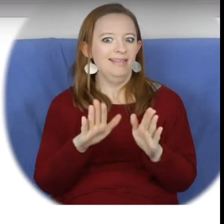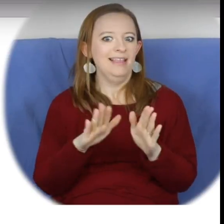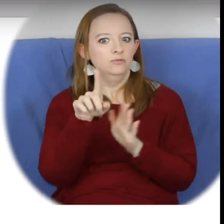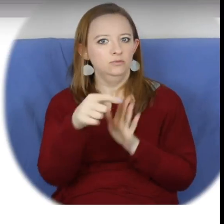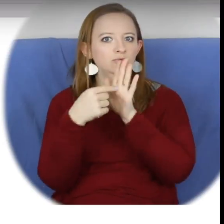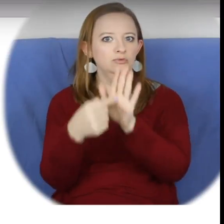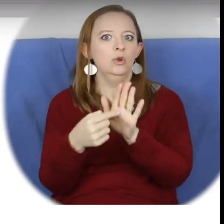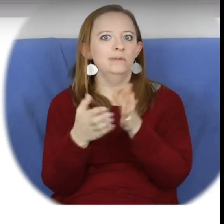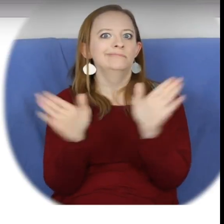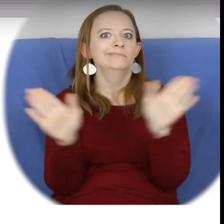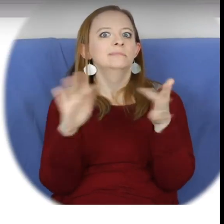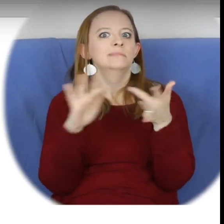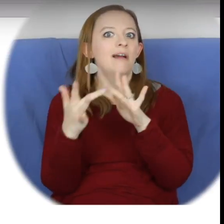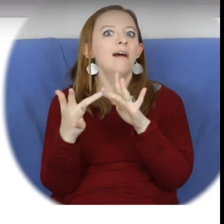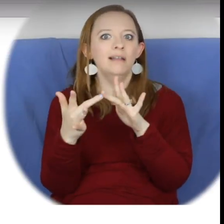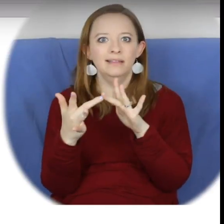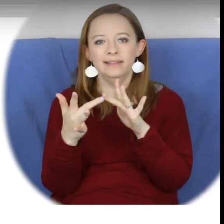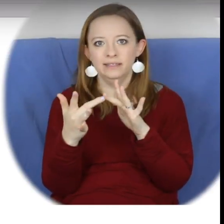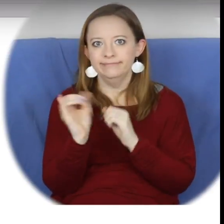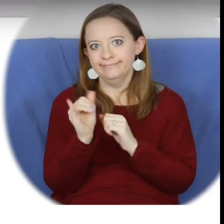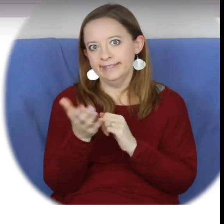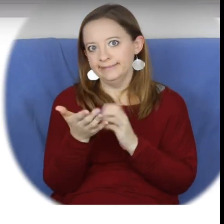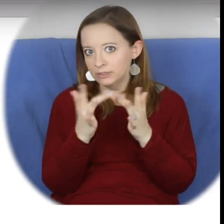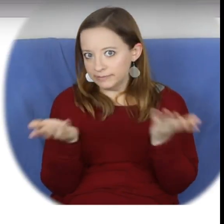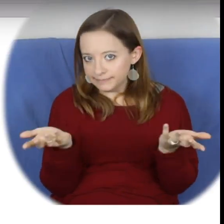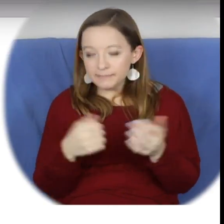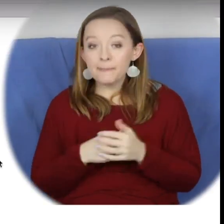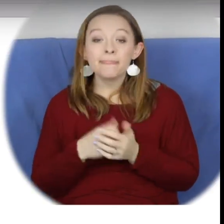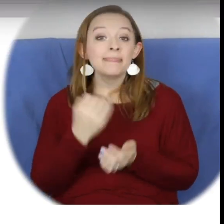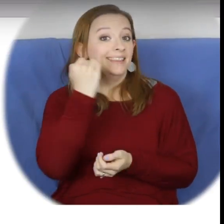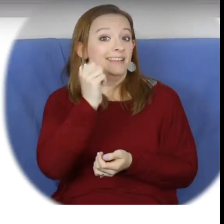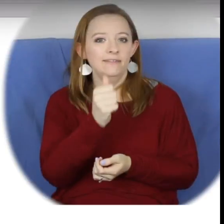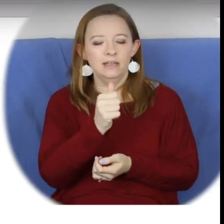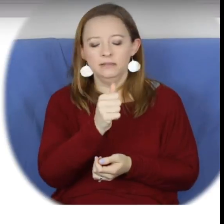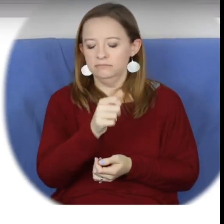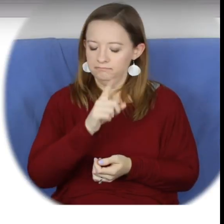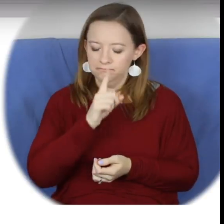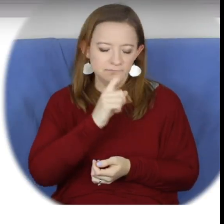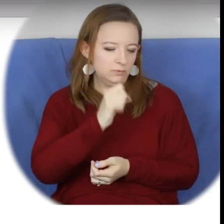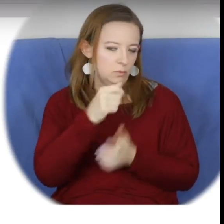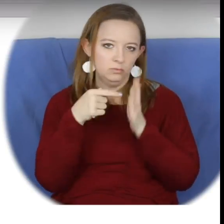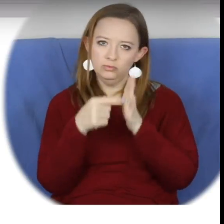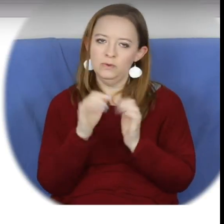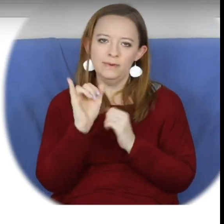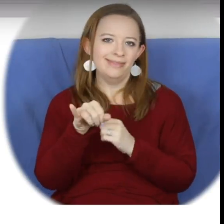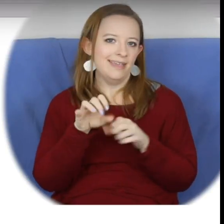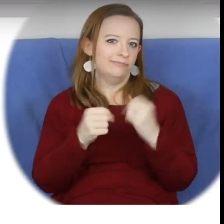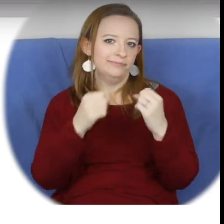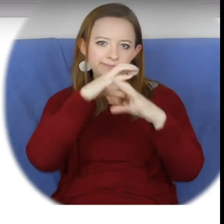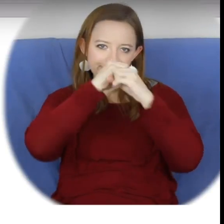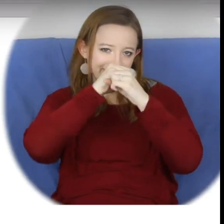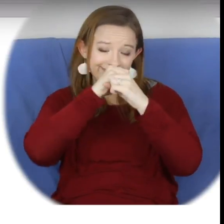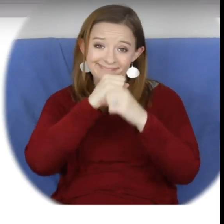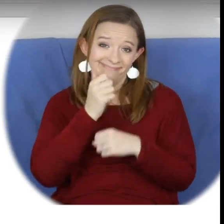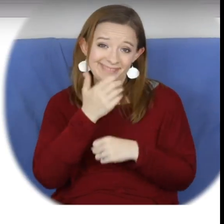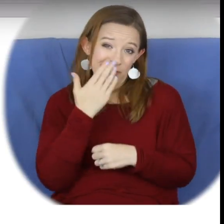if it was more public and allowed to show you on the internet, then I could, but if not, then I have to keep